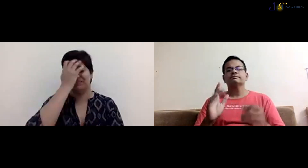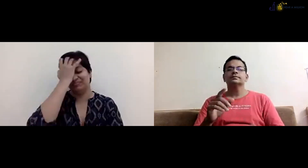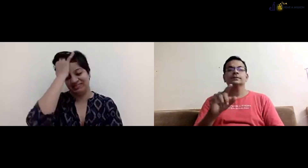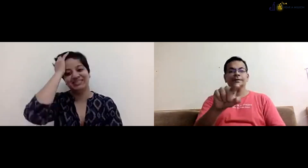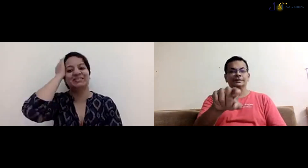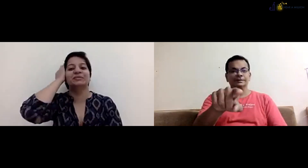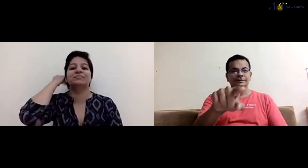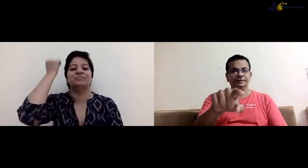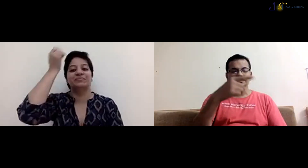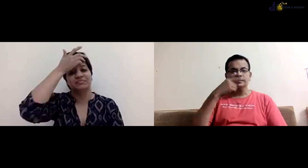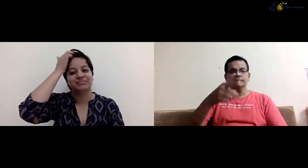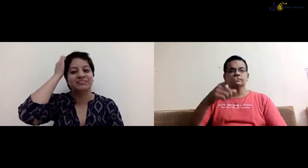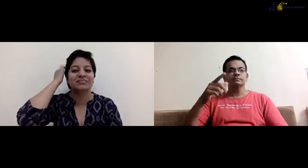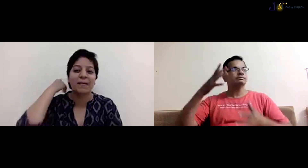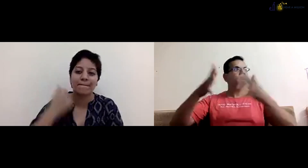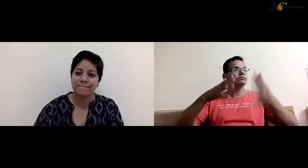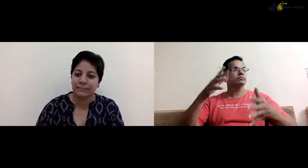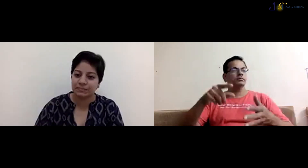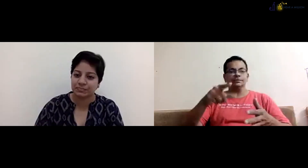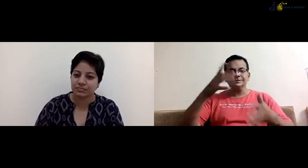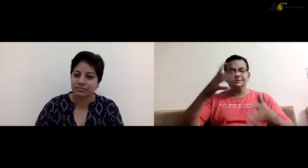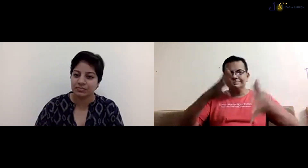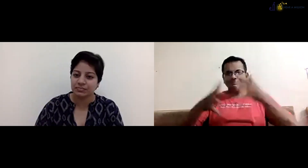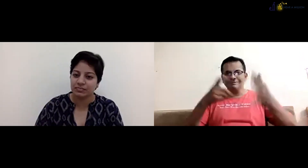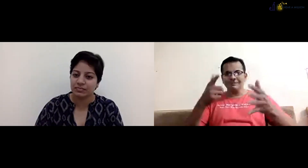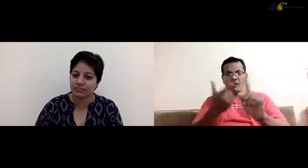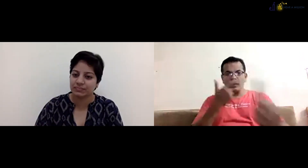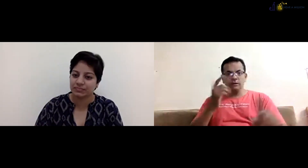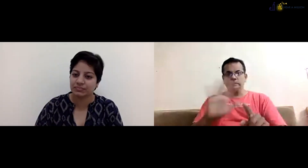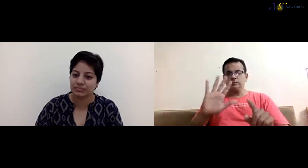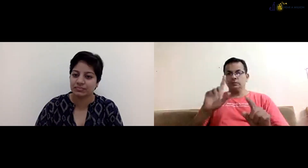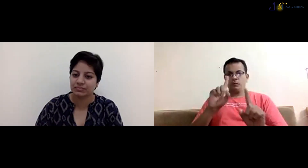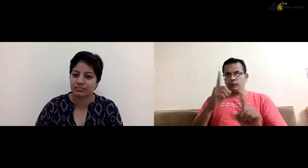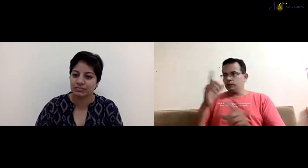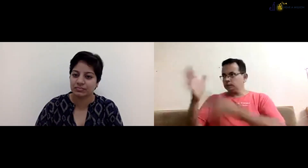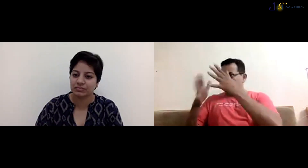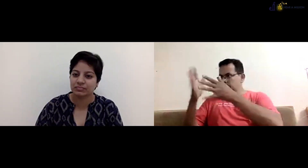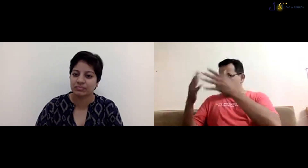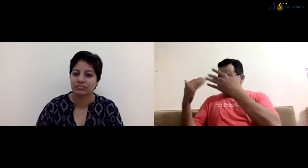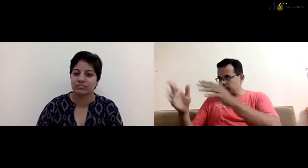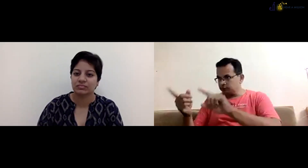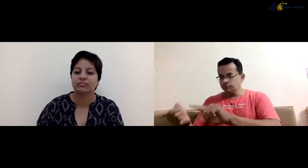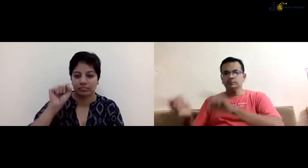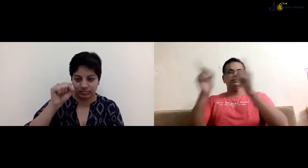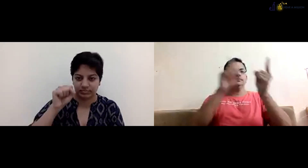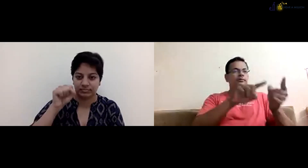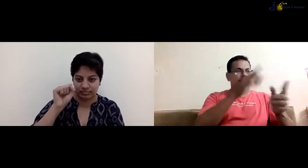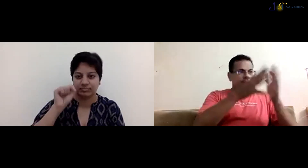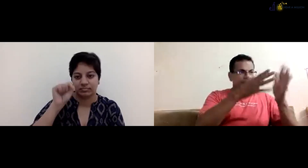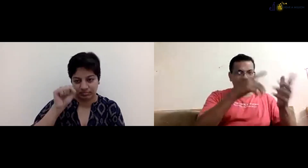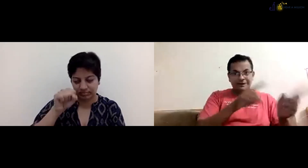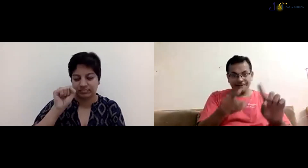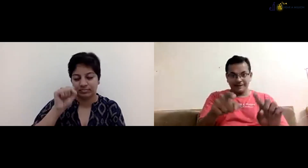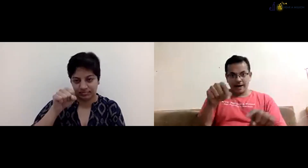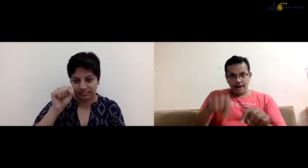may I fall down. That happened with that also. So you were signing, right? So you have